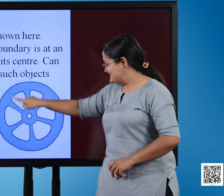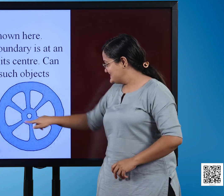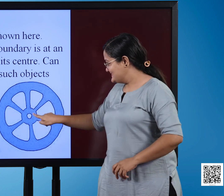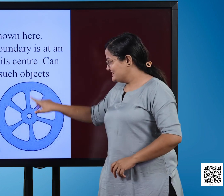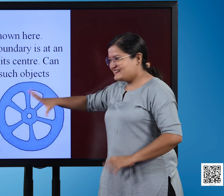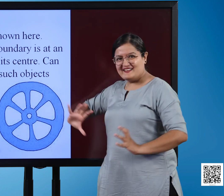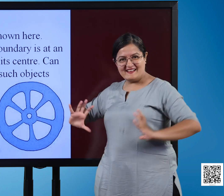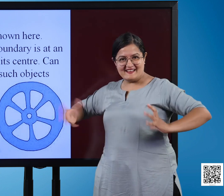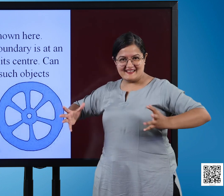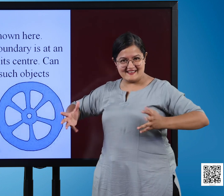to the side.